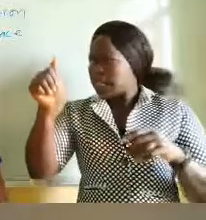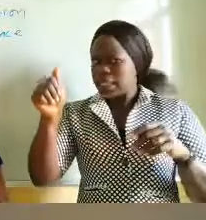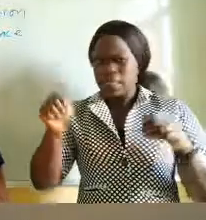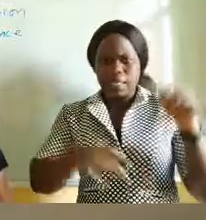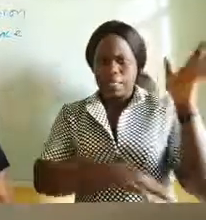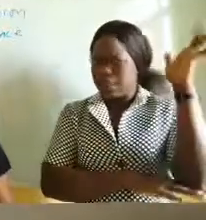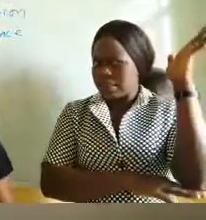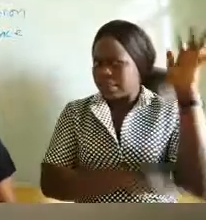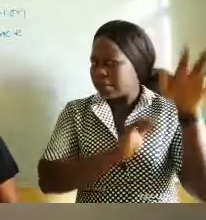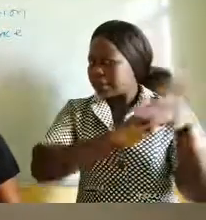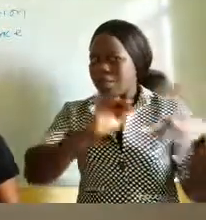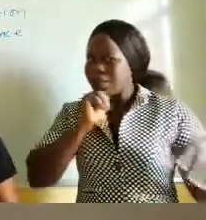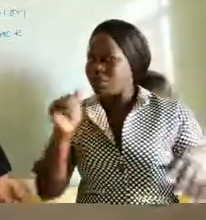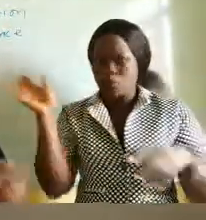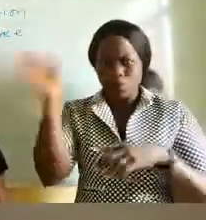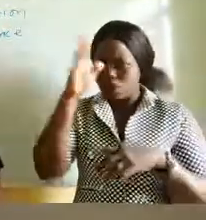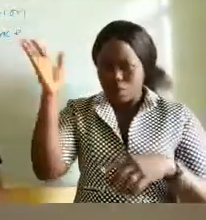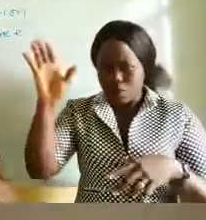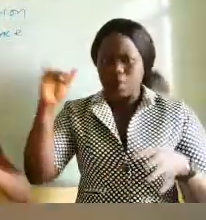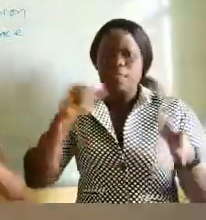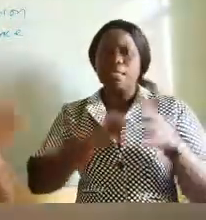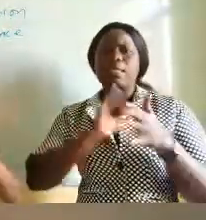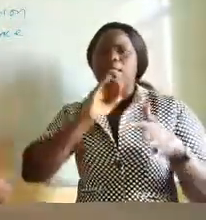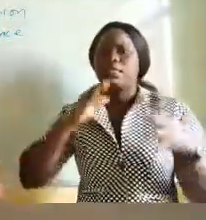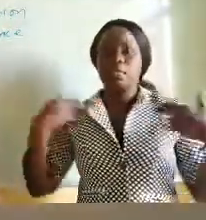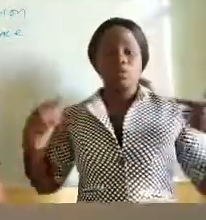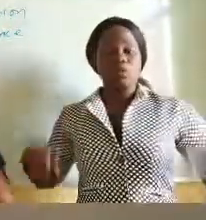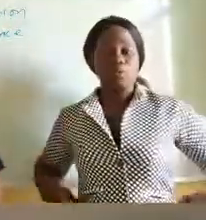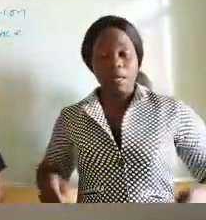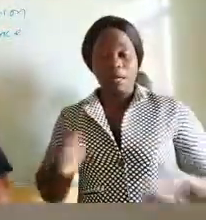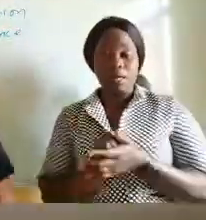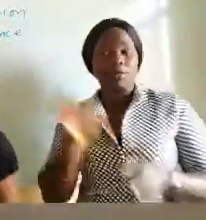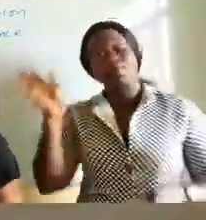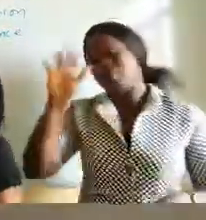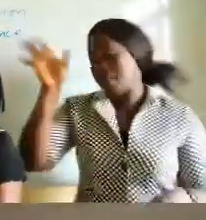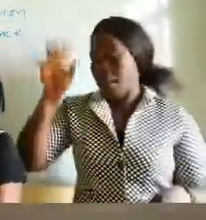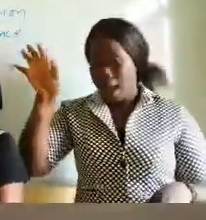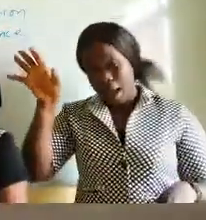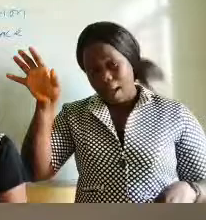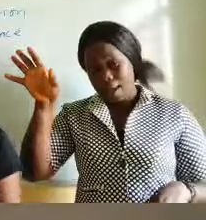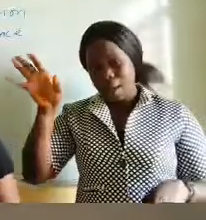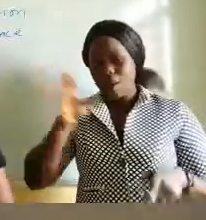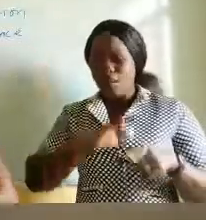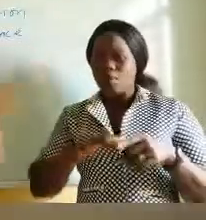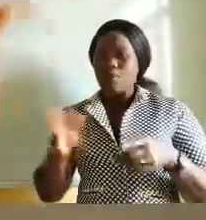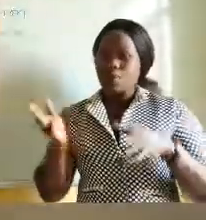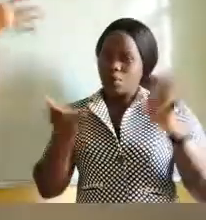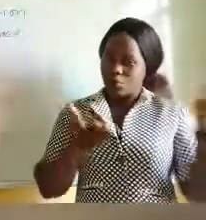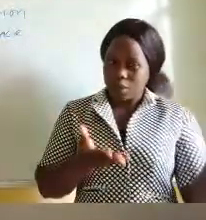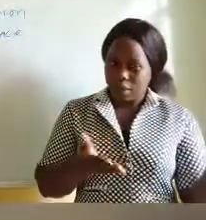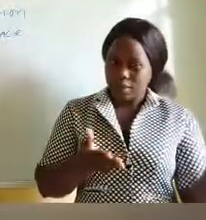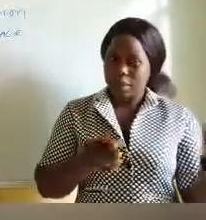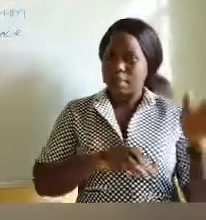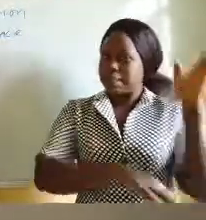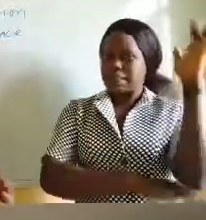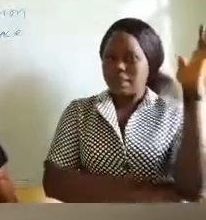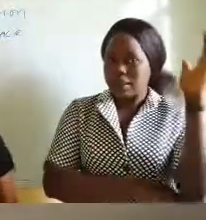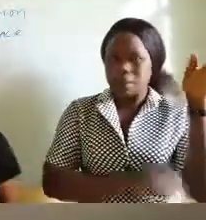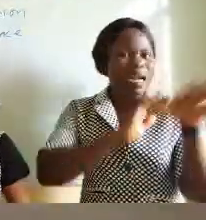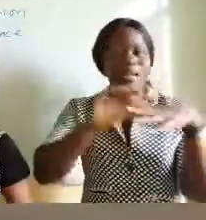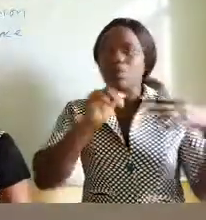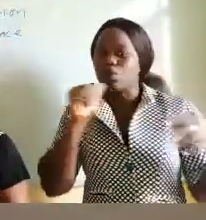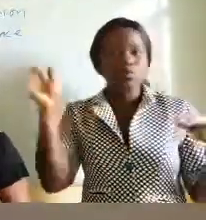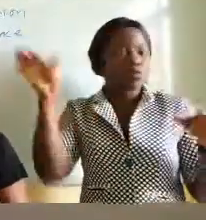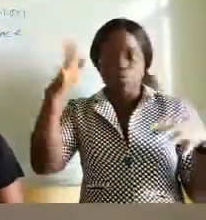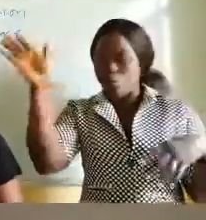A tree is not human. It is we human beings that will wave at ourselves. We see Ashola waving. Tala, how are you? But now you